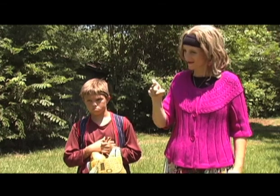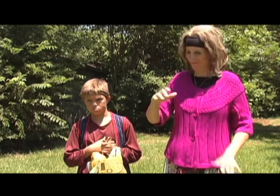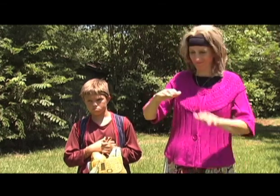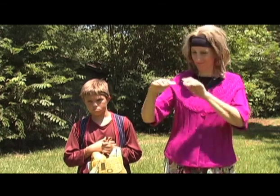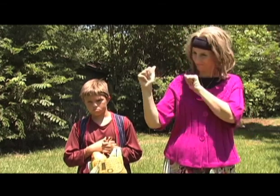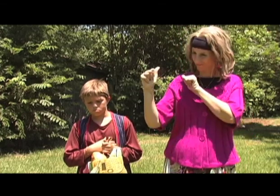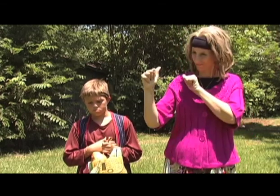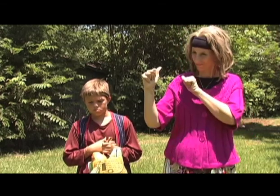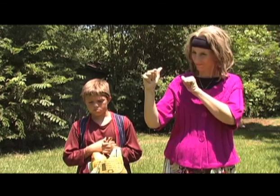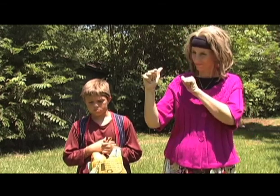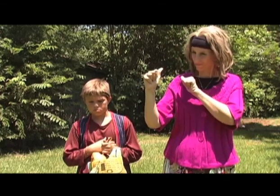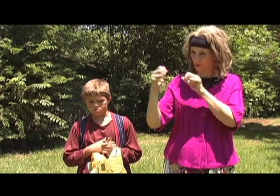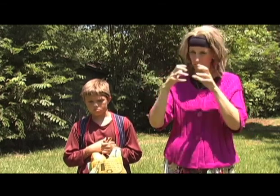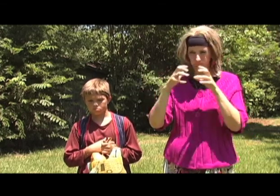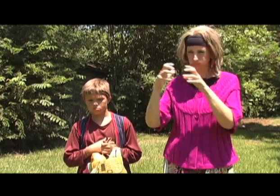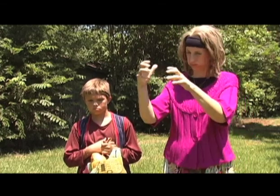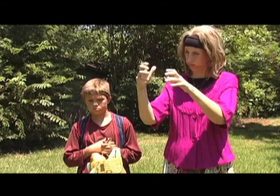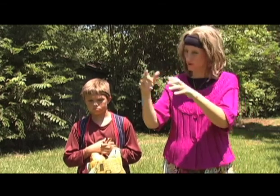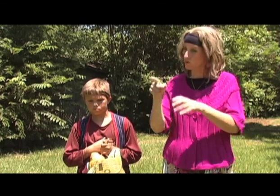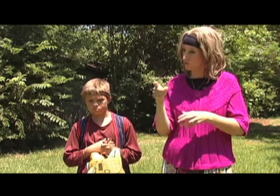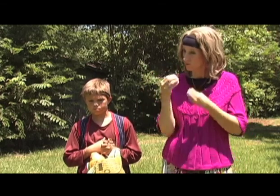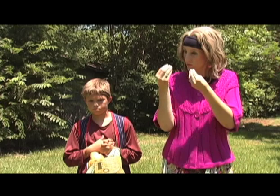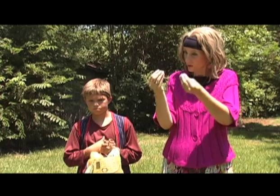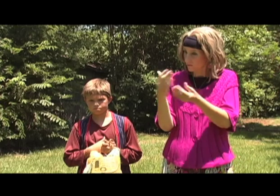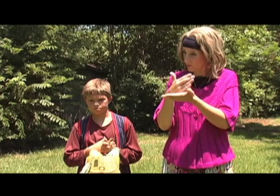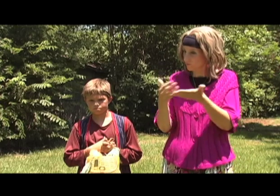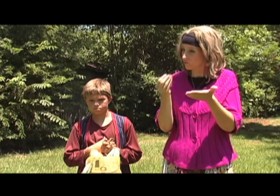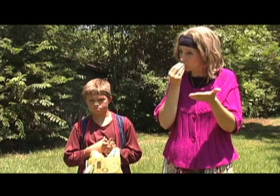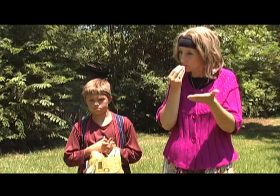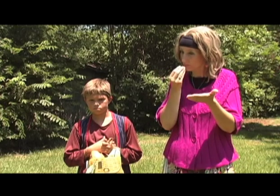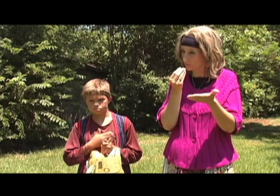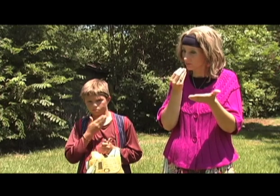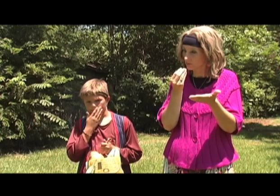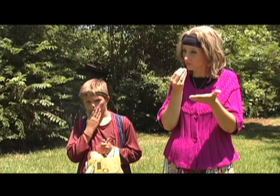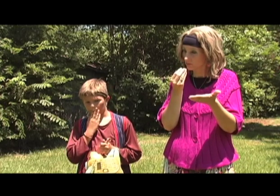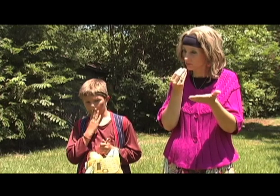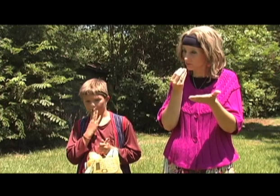"They should not have to leave. The group should not leave. Give them something to eat."